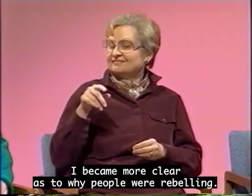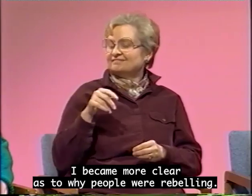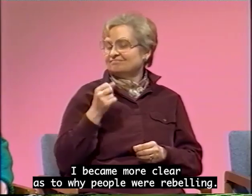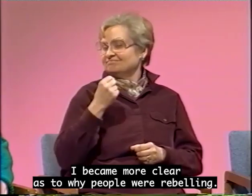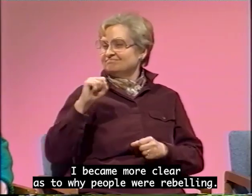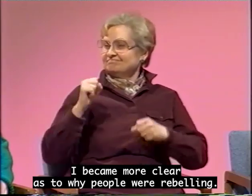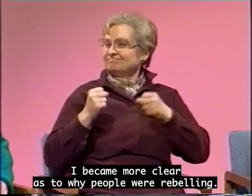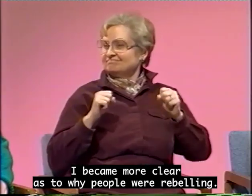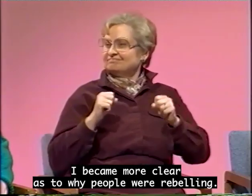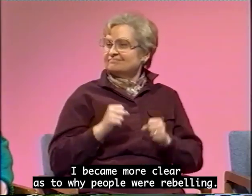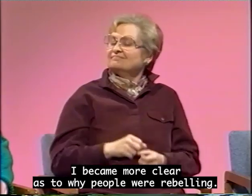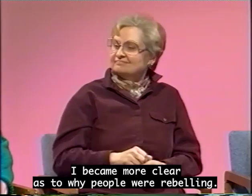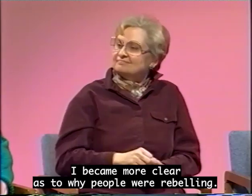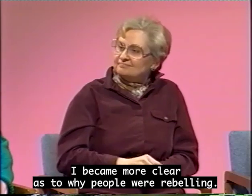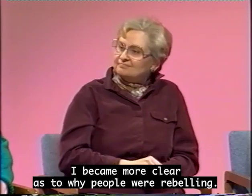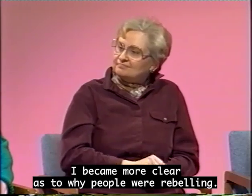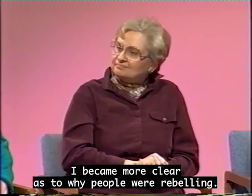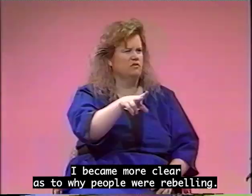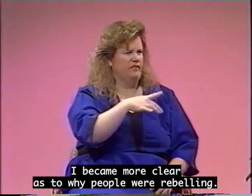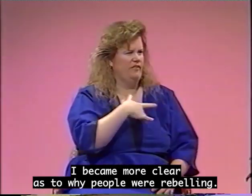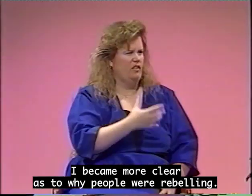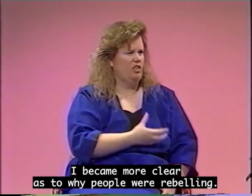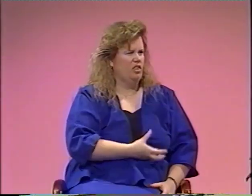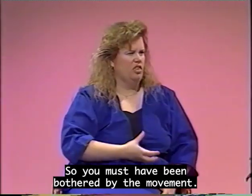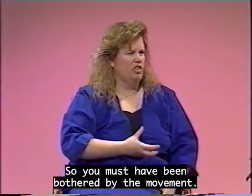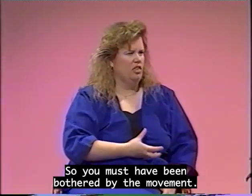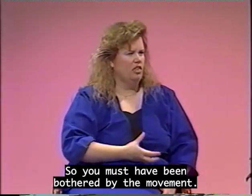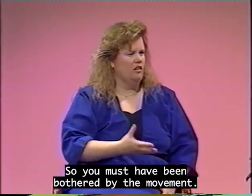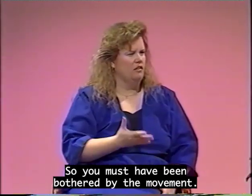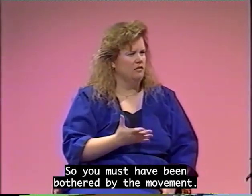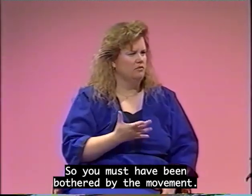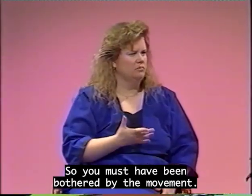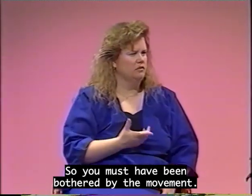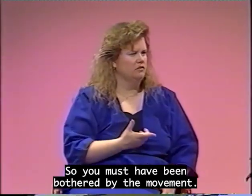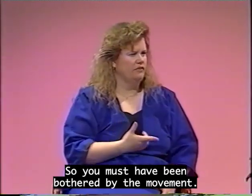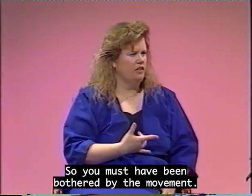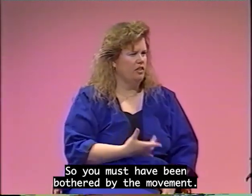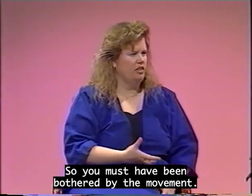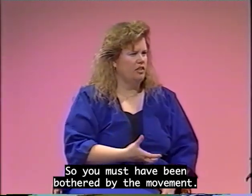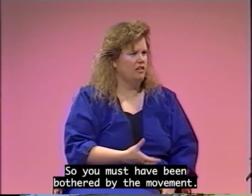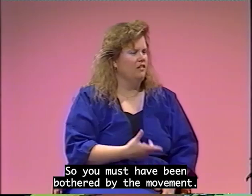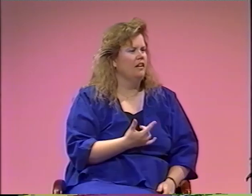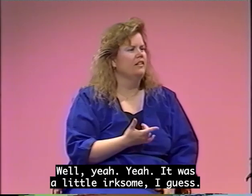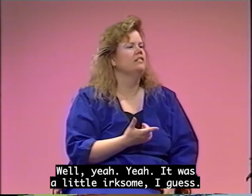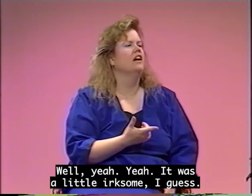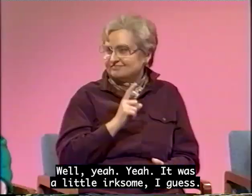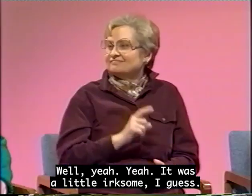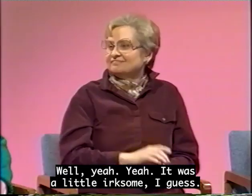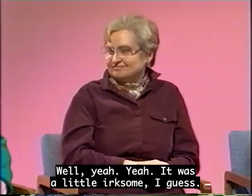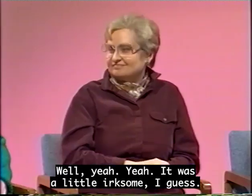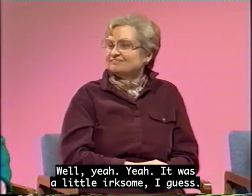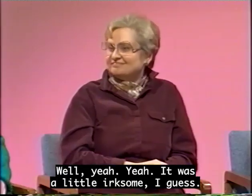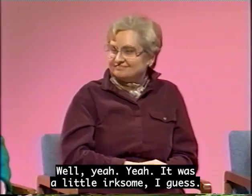became more clear as to why people were rebelling. So you must have been bothered by the movement. Well,